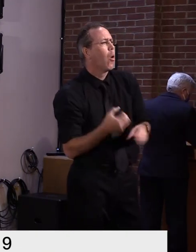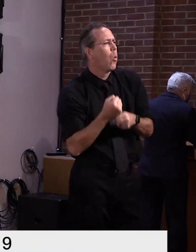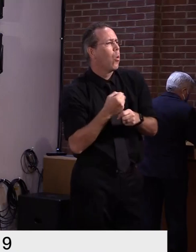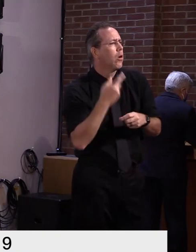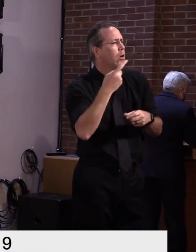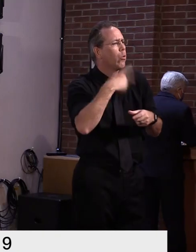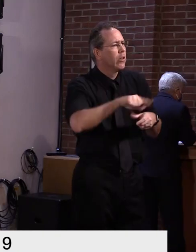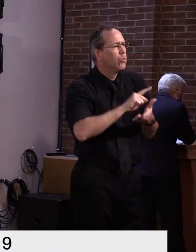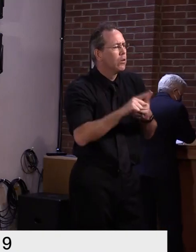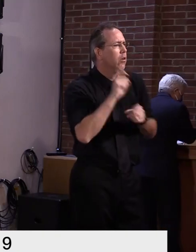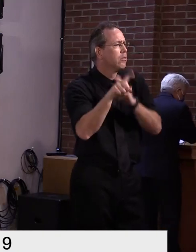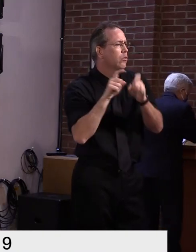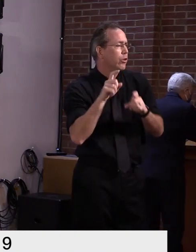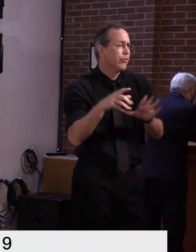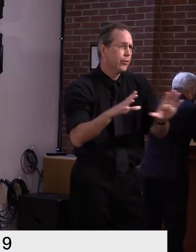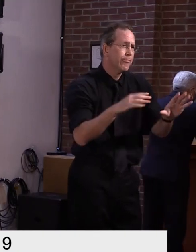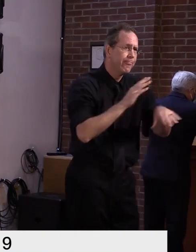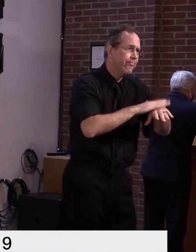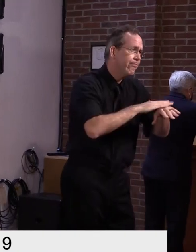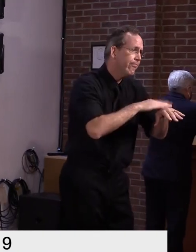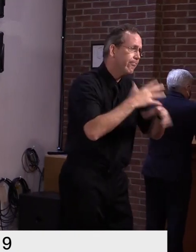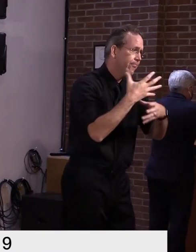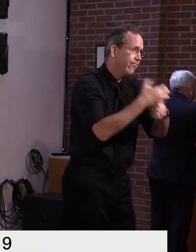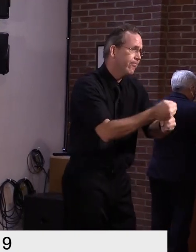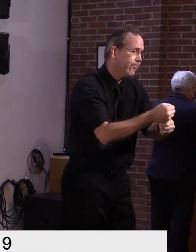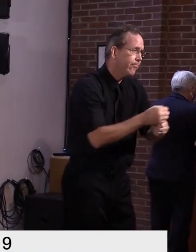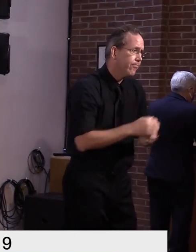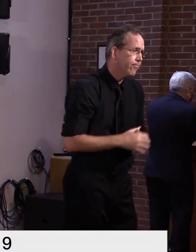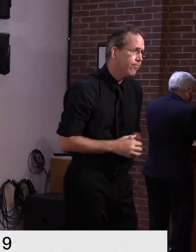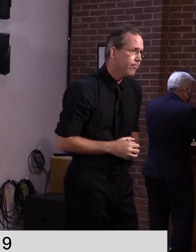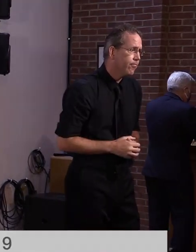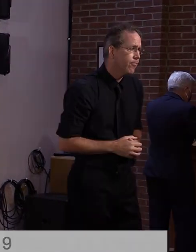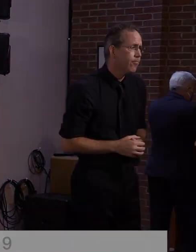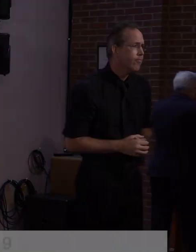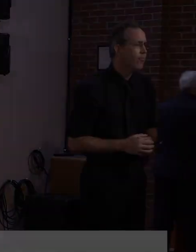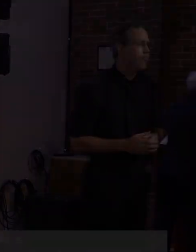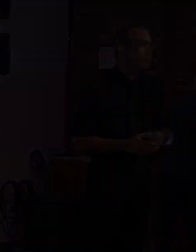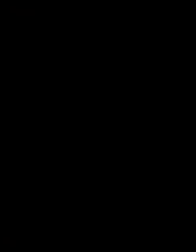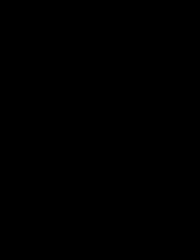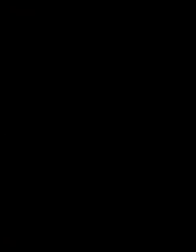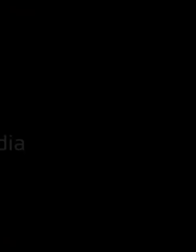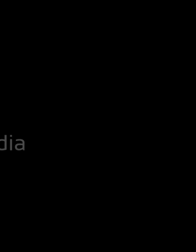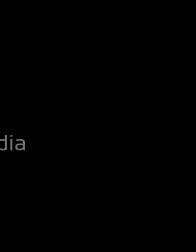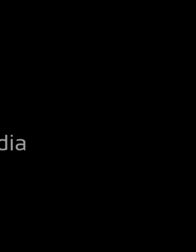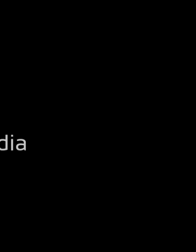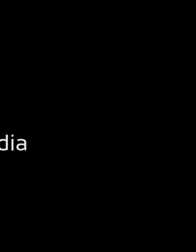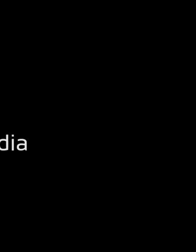more. All right, thank you very much for tuning in. And again, we'll see you on Tuesday.